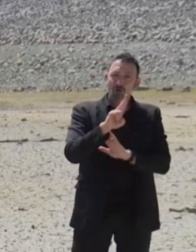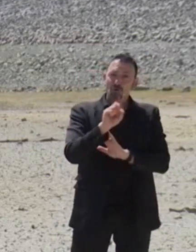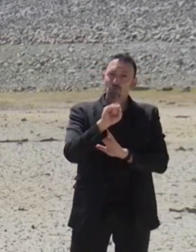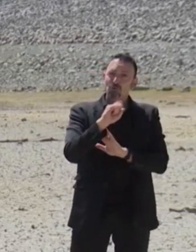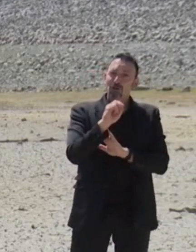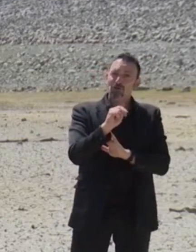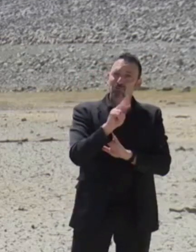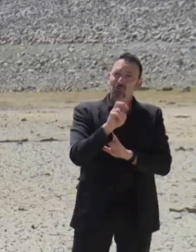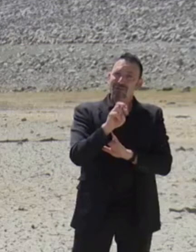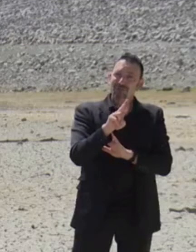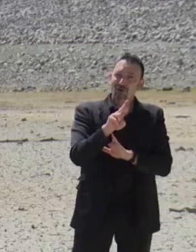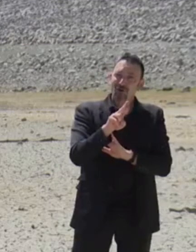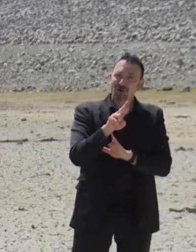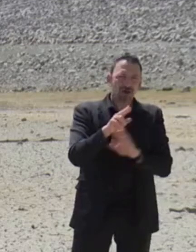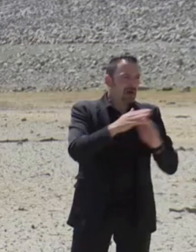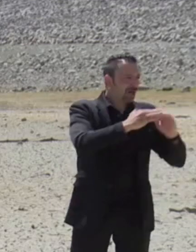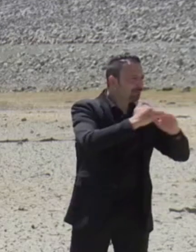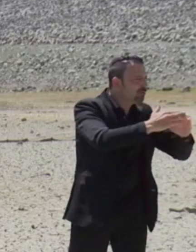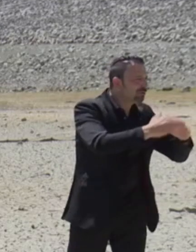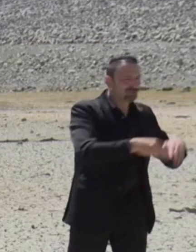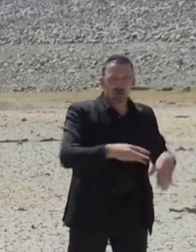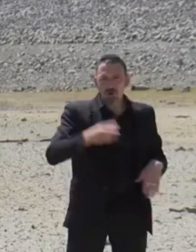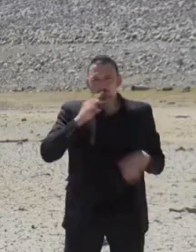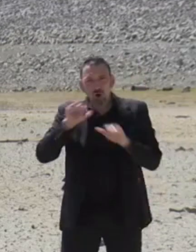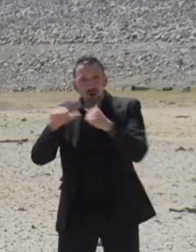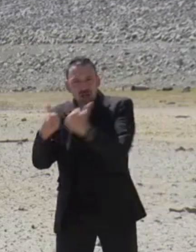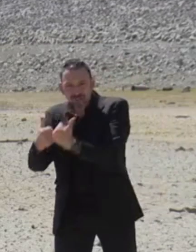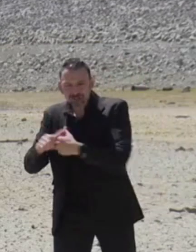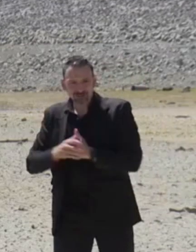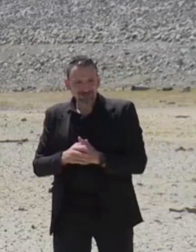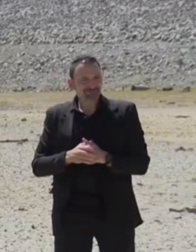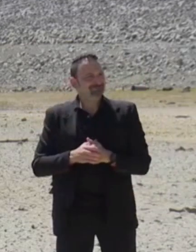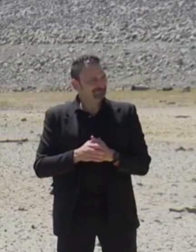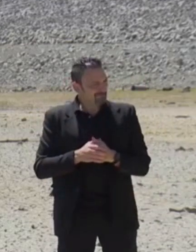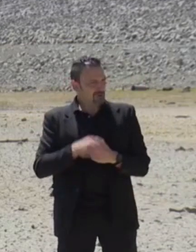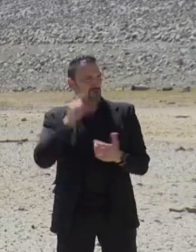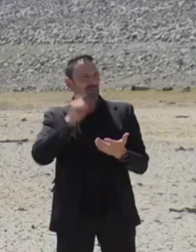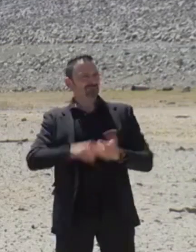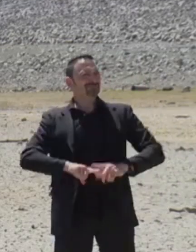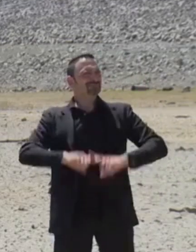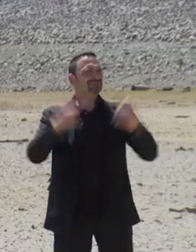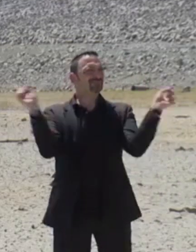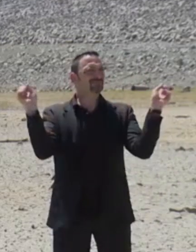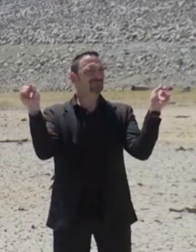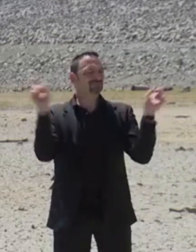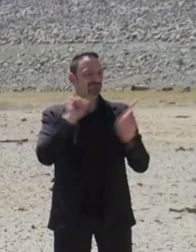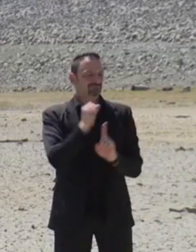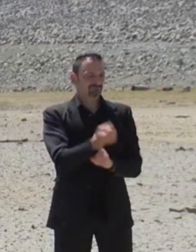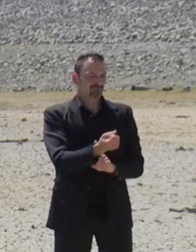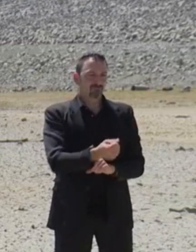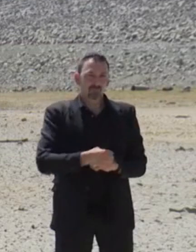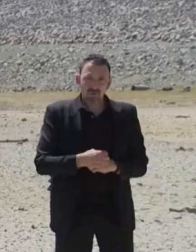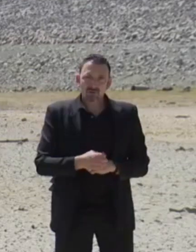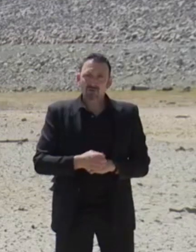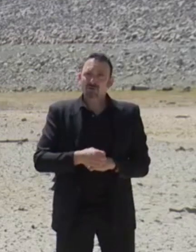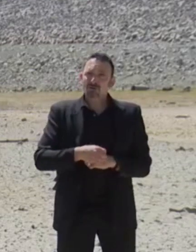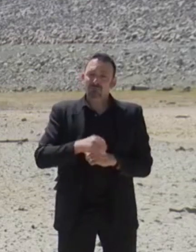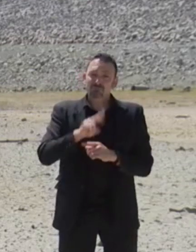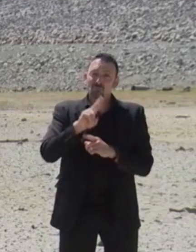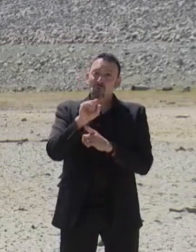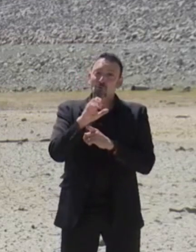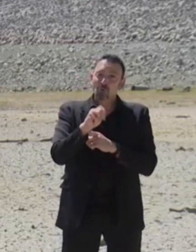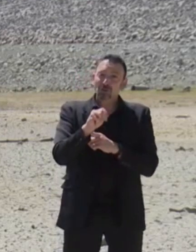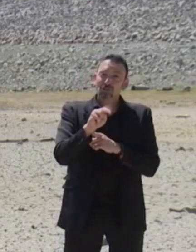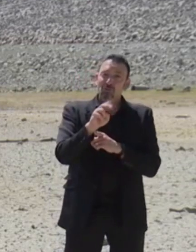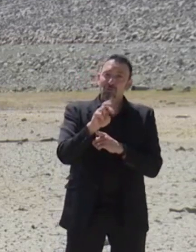communities and the water agencies are experiencing a fairly unique circumstance. The Russian River watershed is